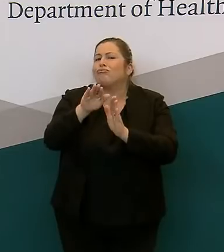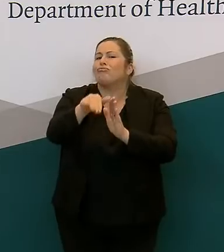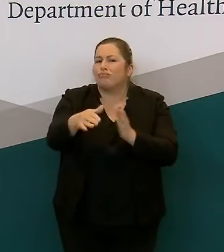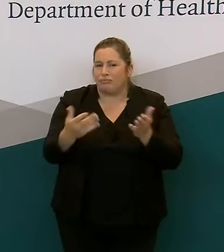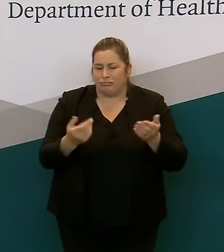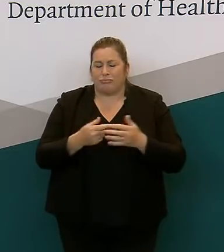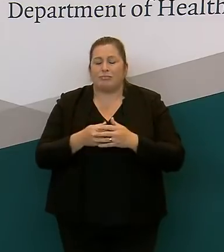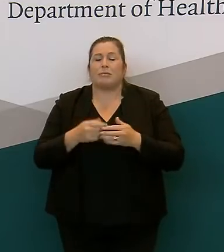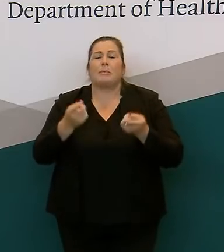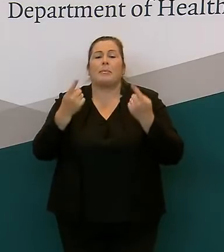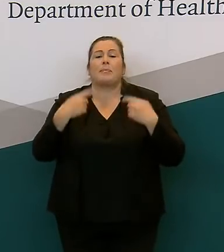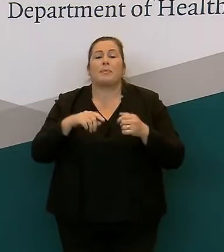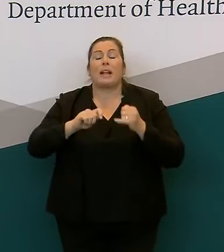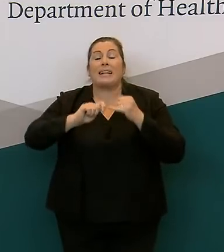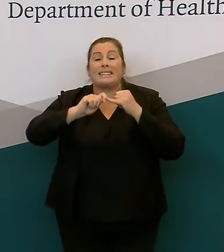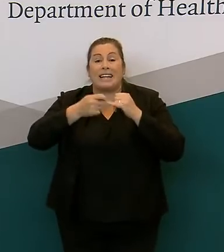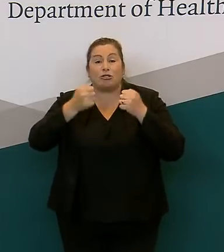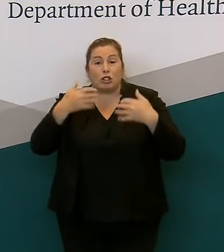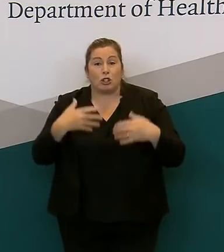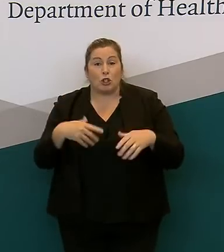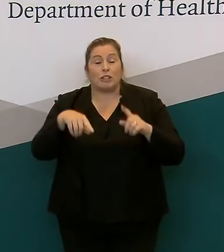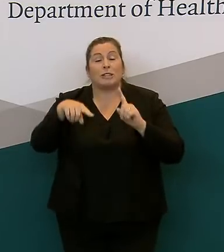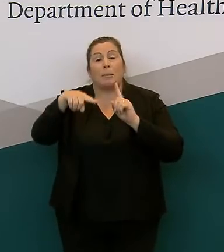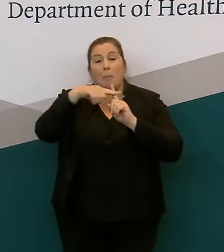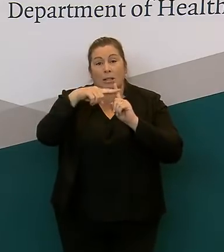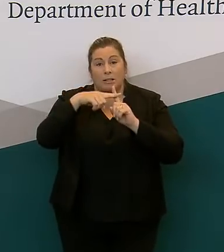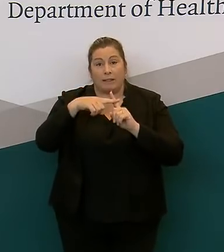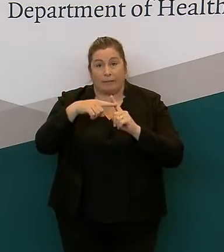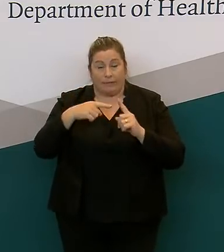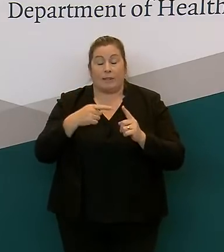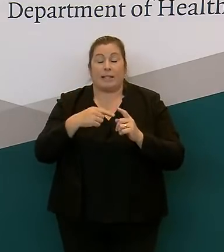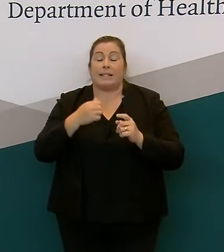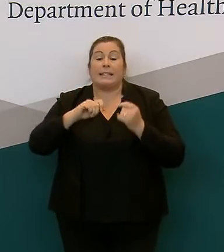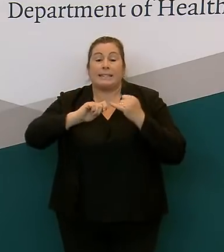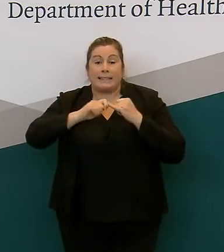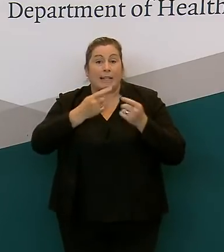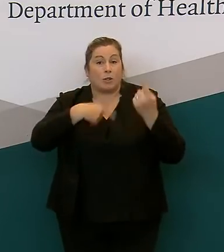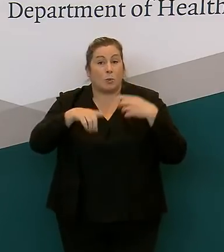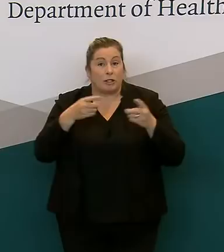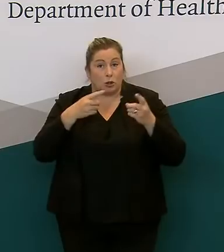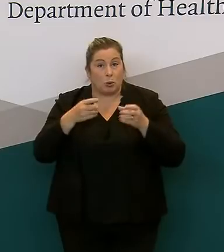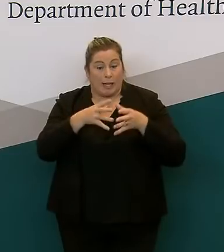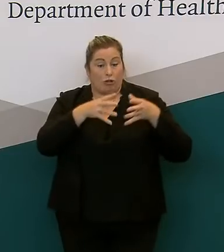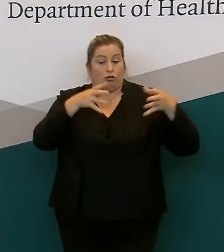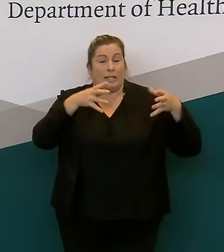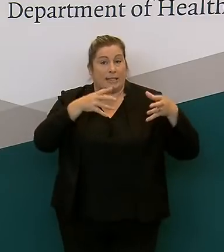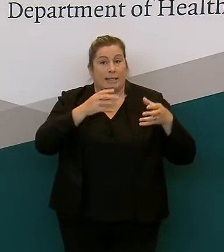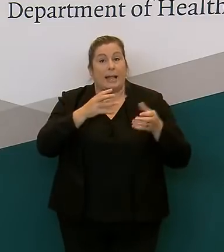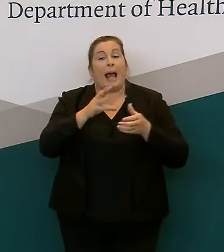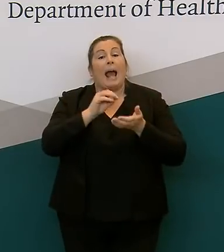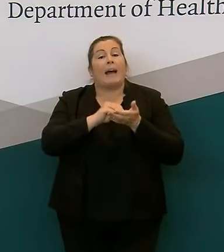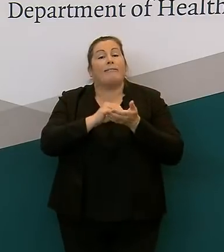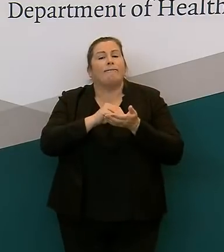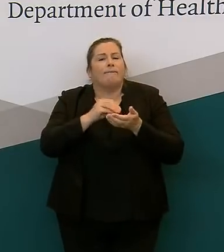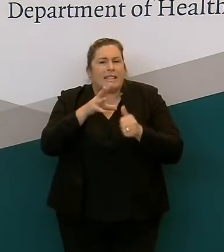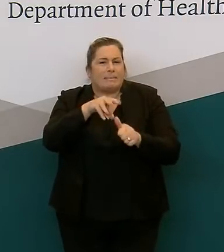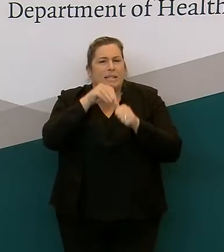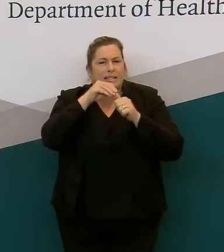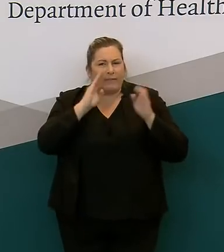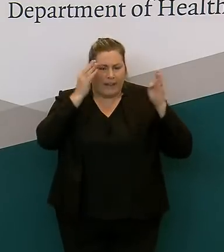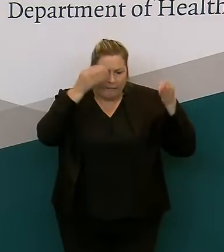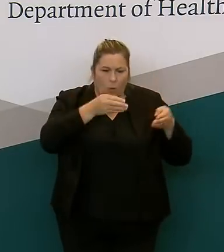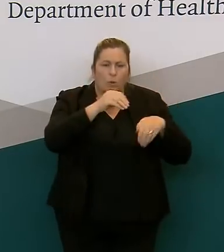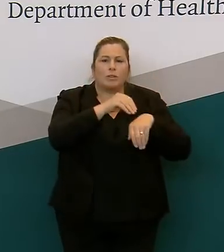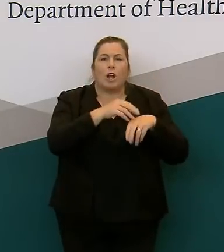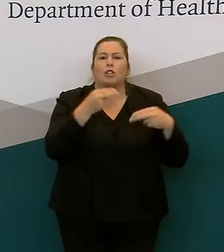The number of tests coming back positives, the number of tests being done is increasing, particularly with targeted testing in nursing home